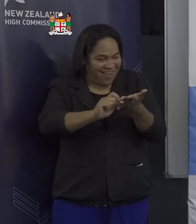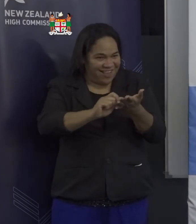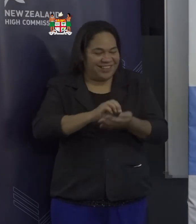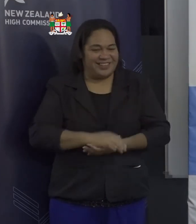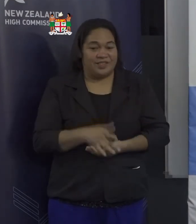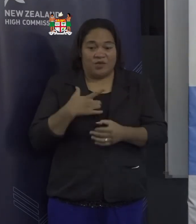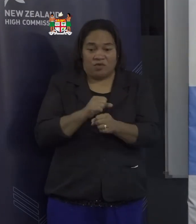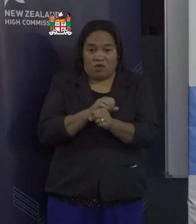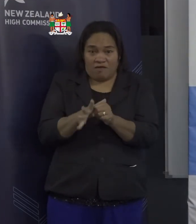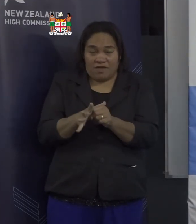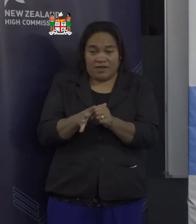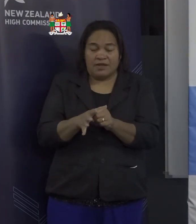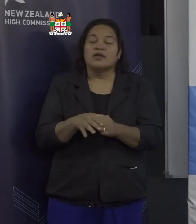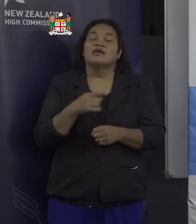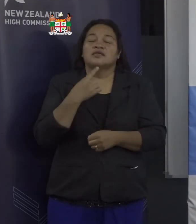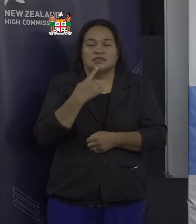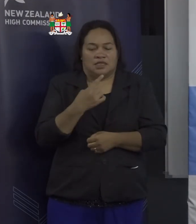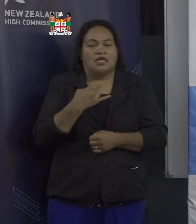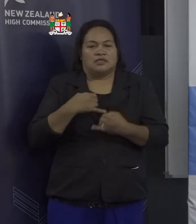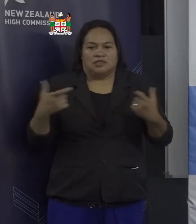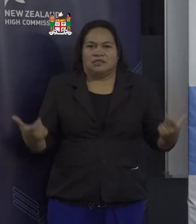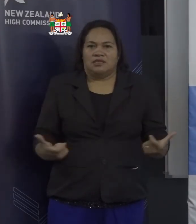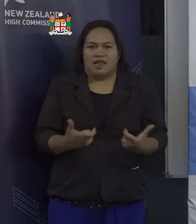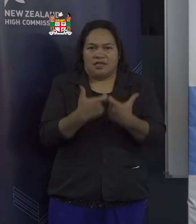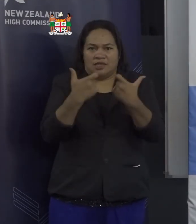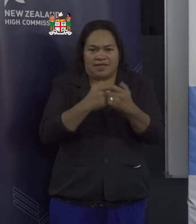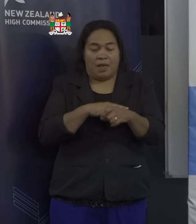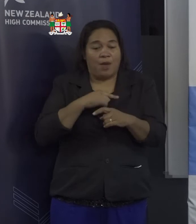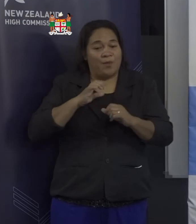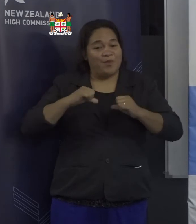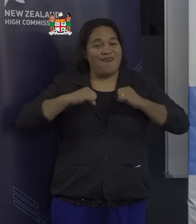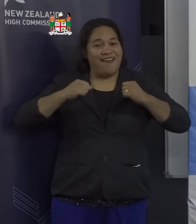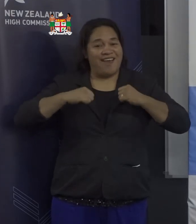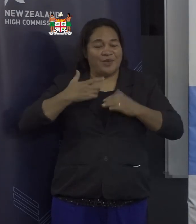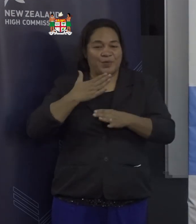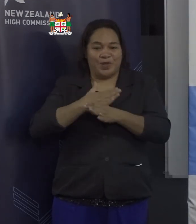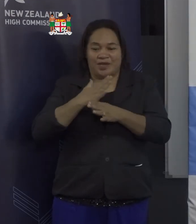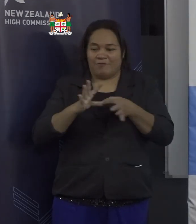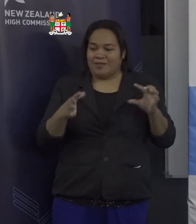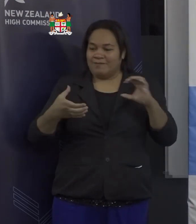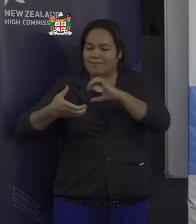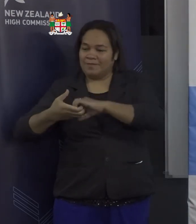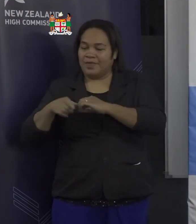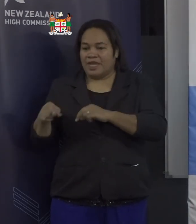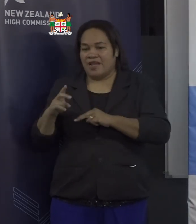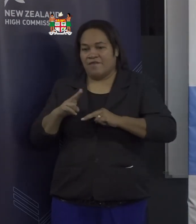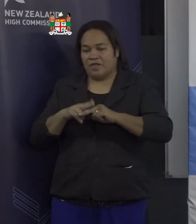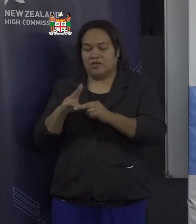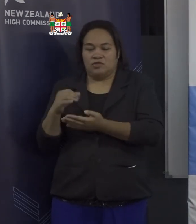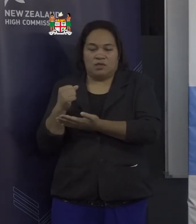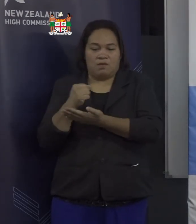terms of COVID, I've mentioned it's been a tremendously challenging time, but we have been so proud to work alongside Fiji to support our